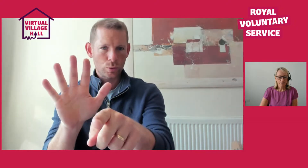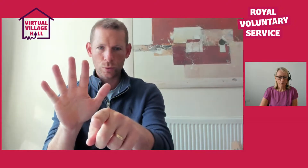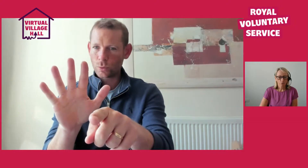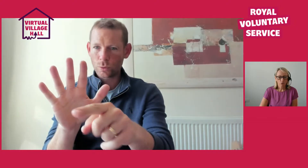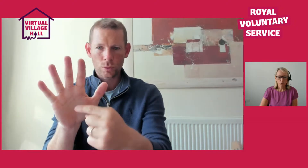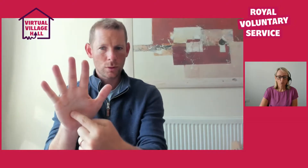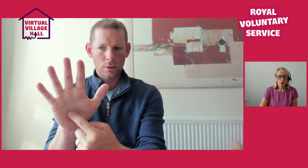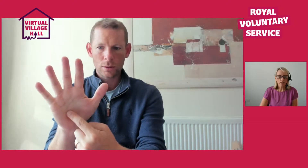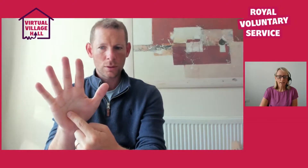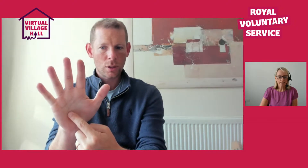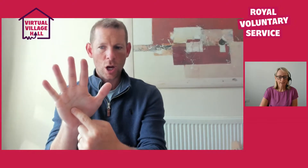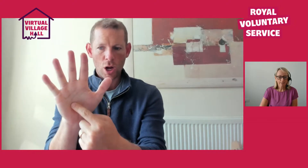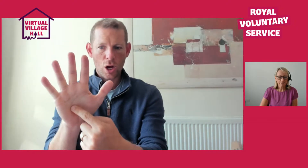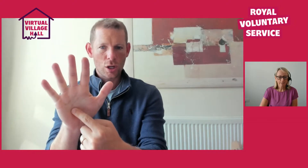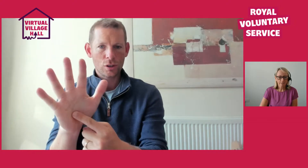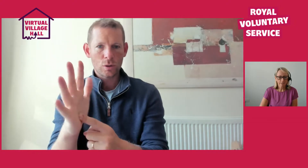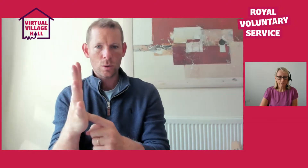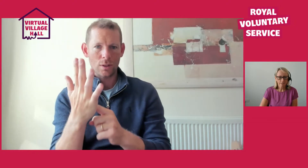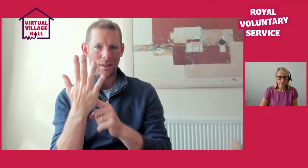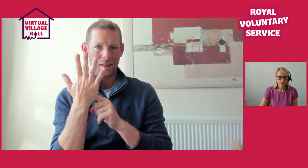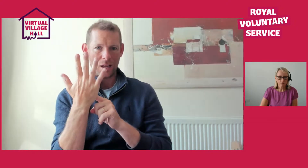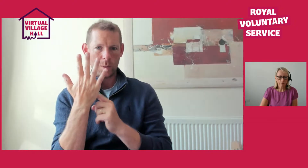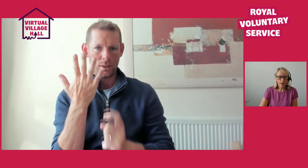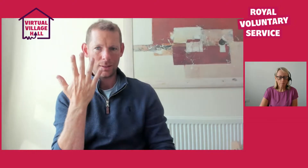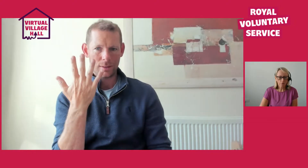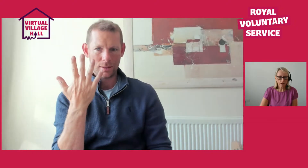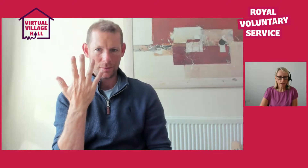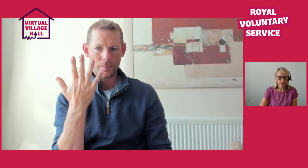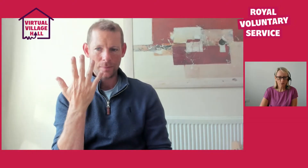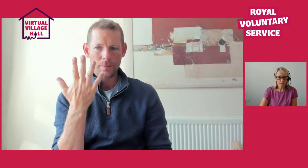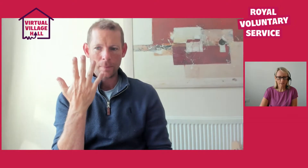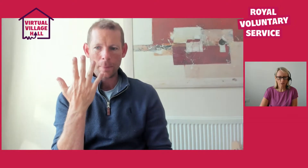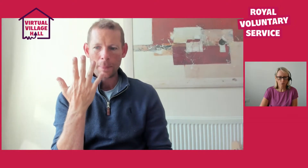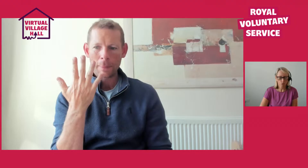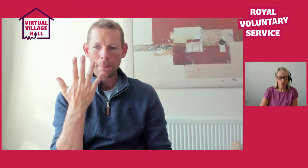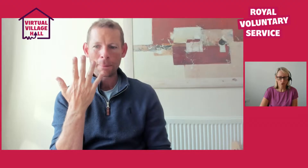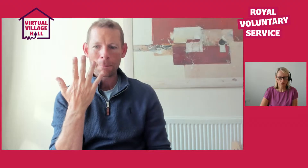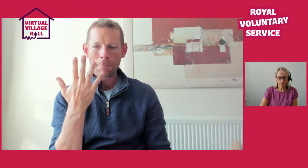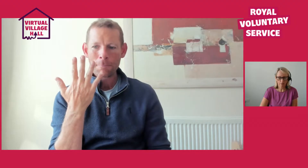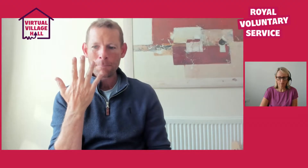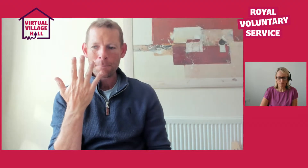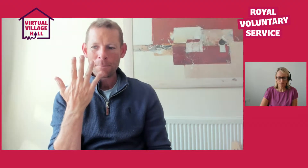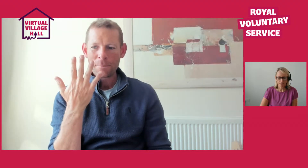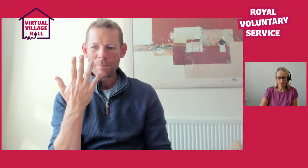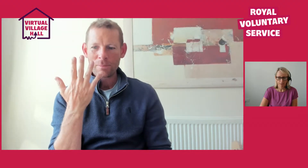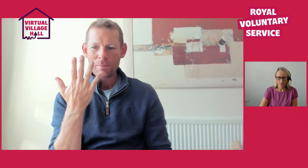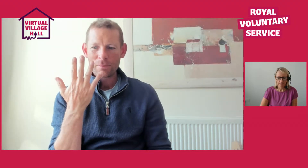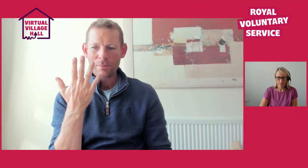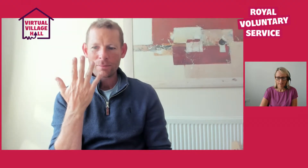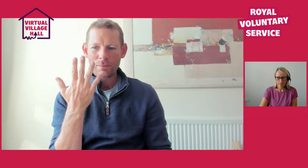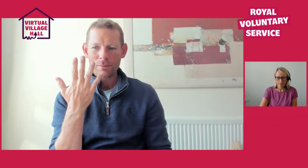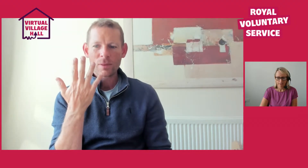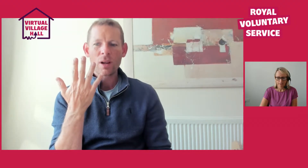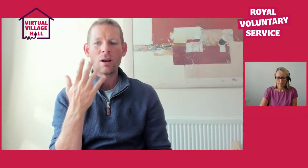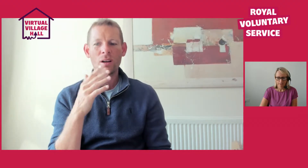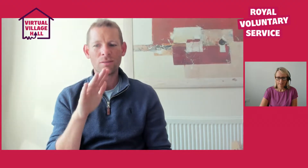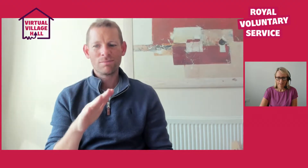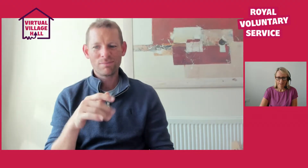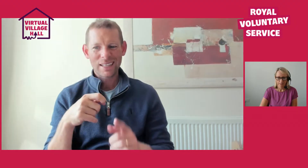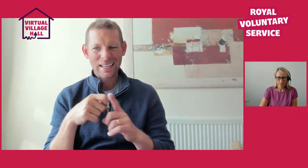of your hand is outward. So not like this. So the palm of your hand is facing towards yourself.